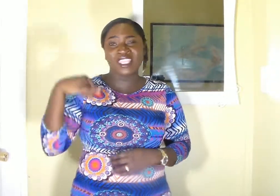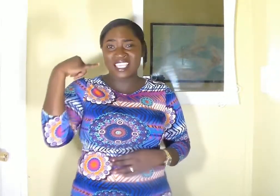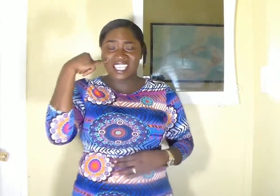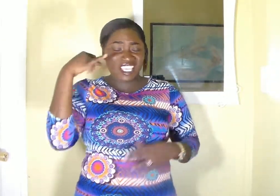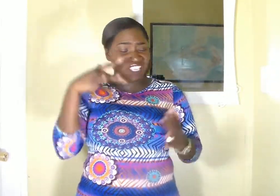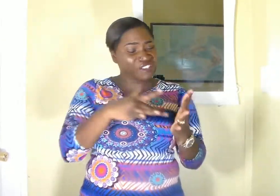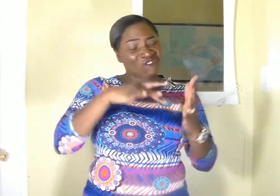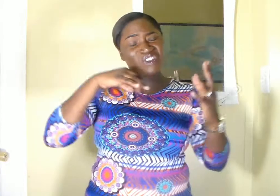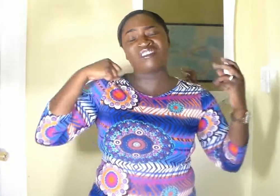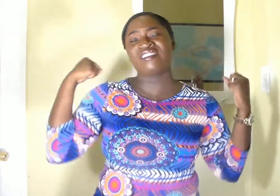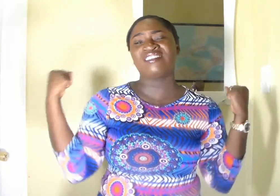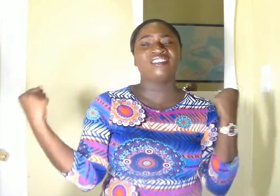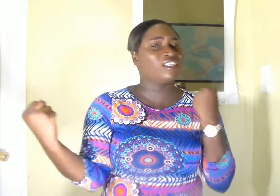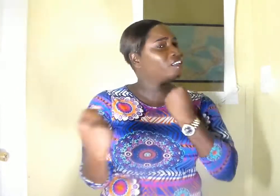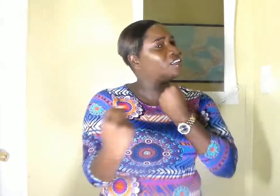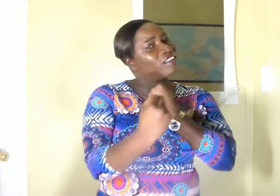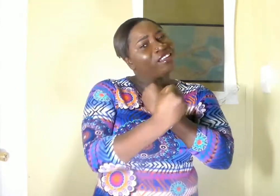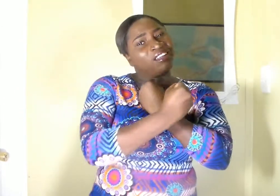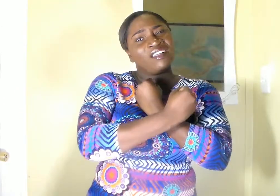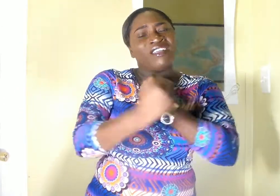If this is love